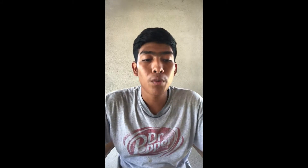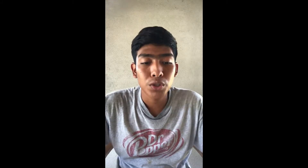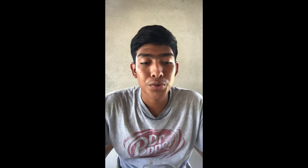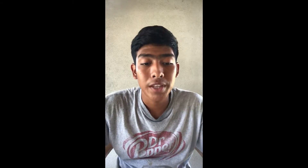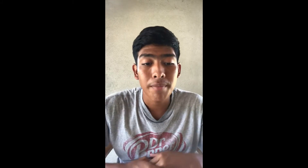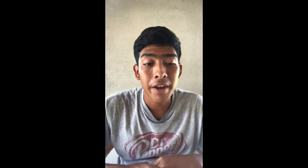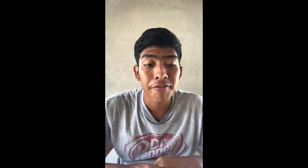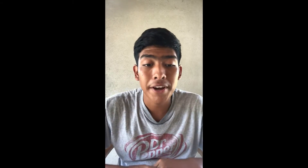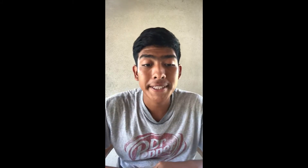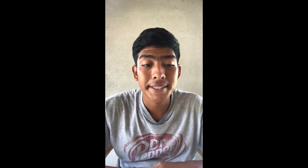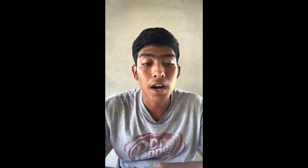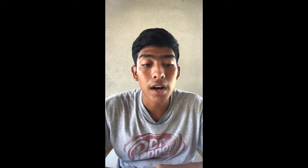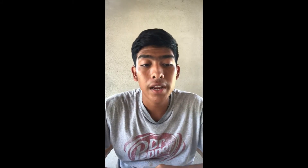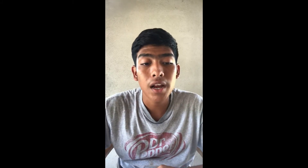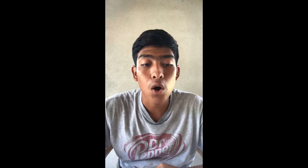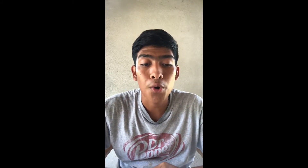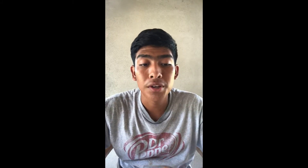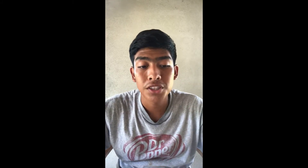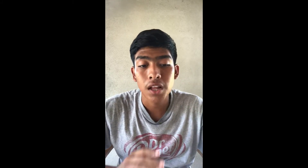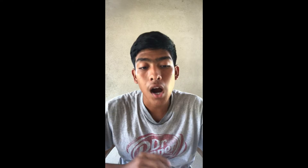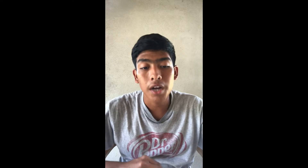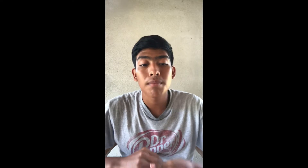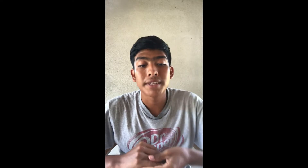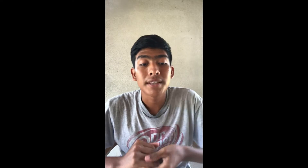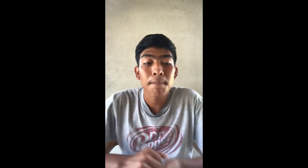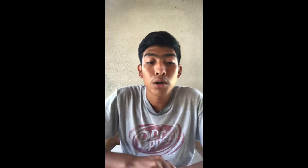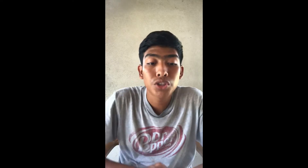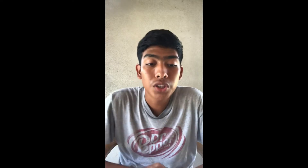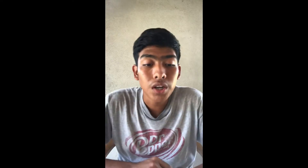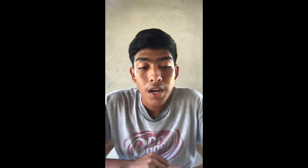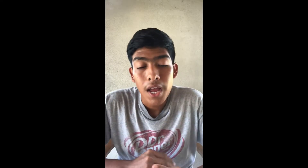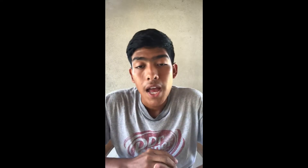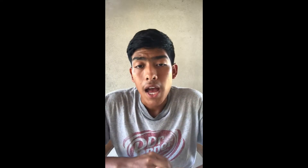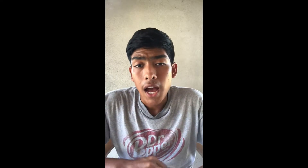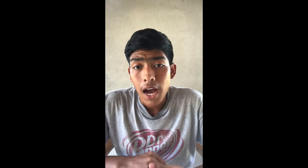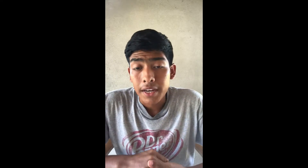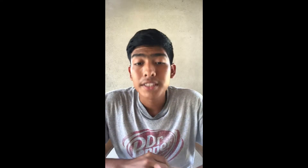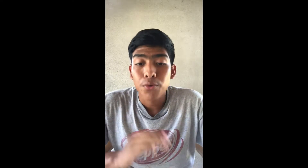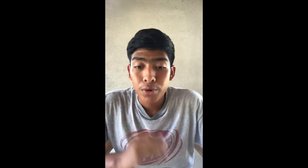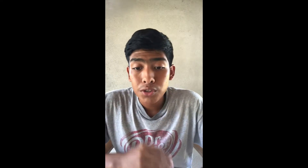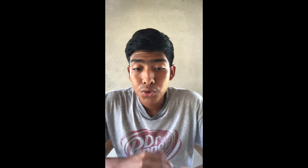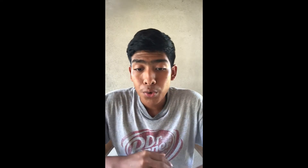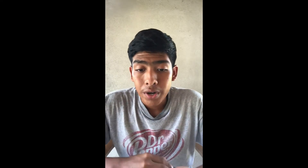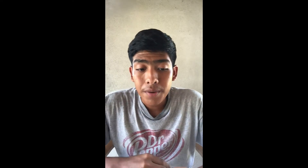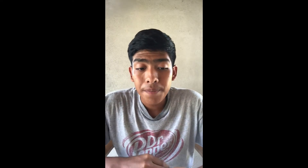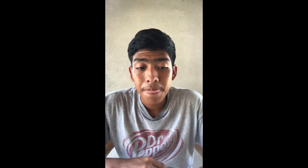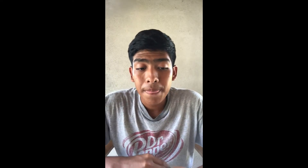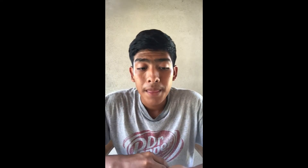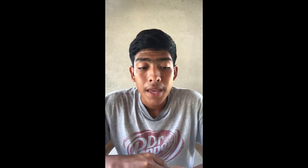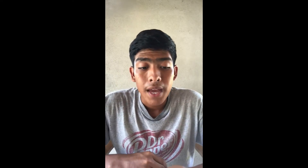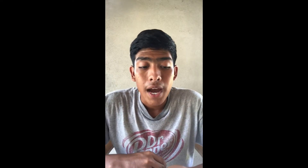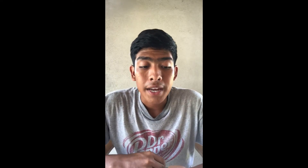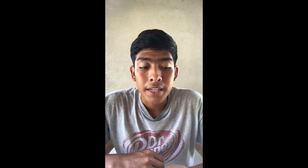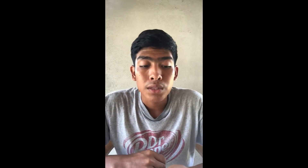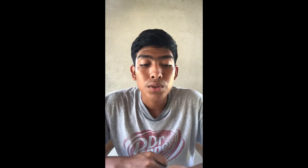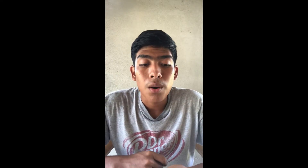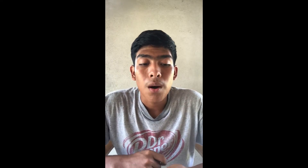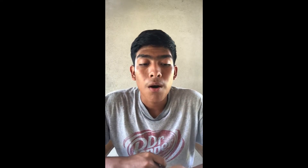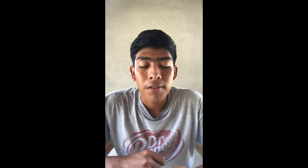was written by Francis Harling, original art by Sam Butcher. And it's a real story. And it's of a